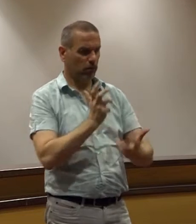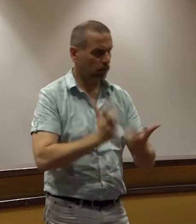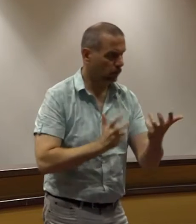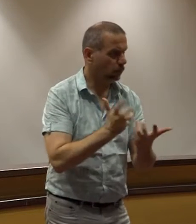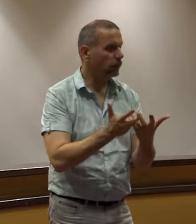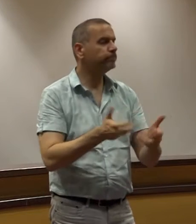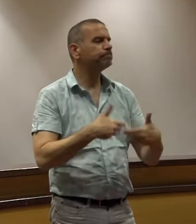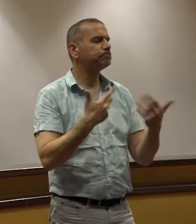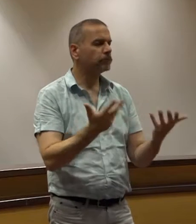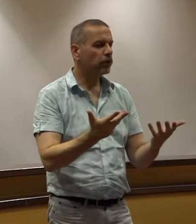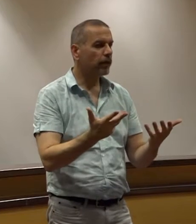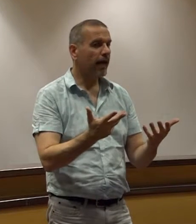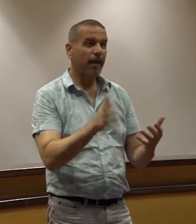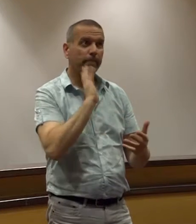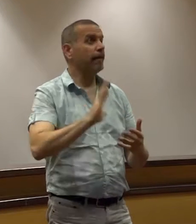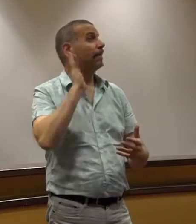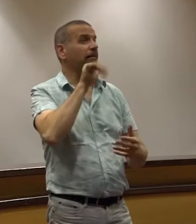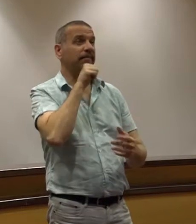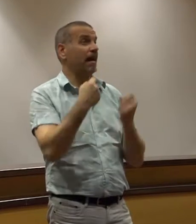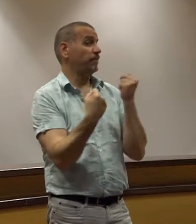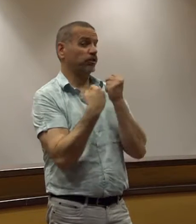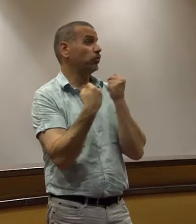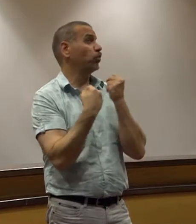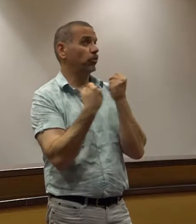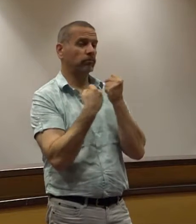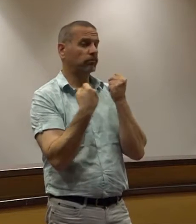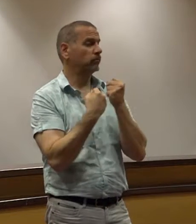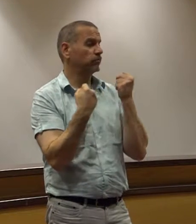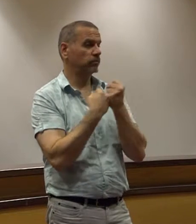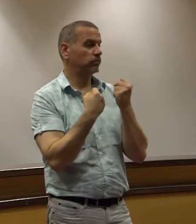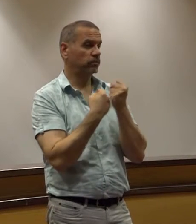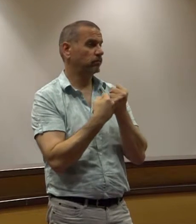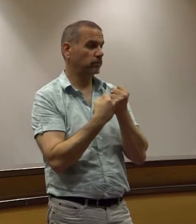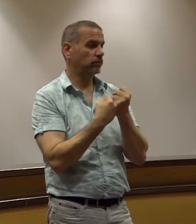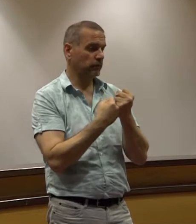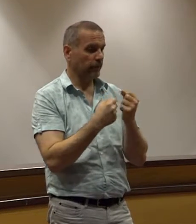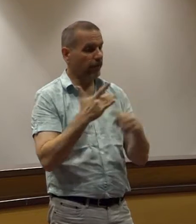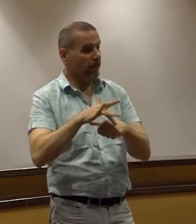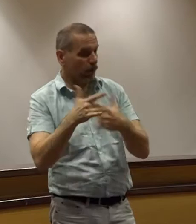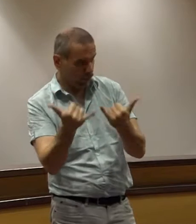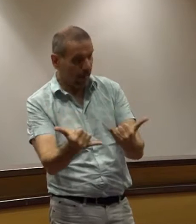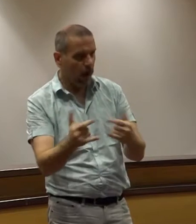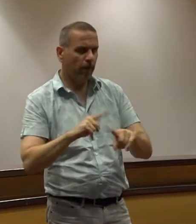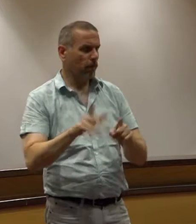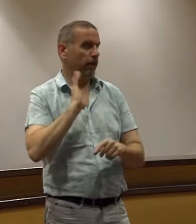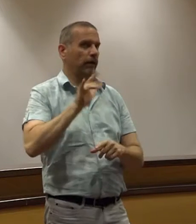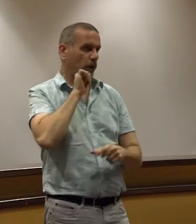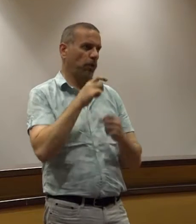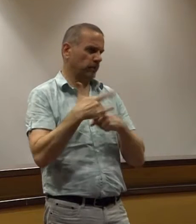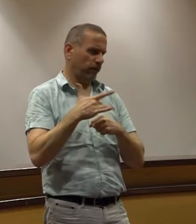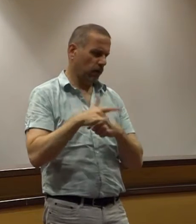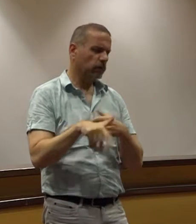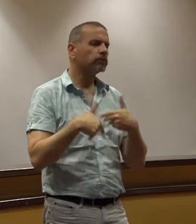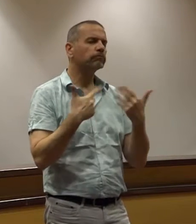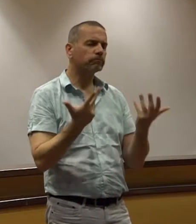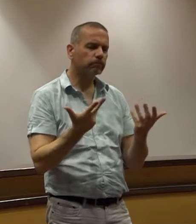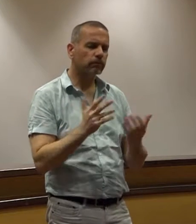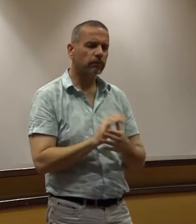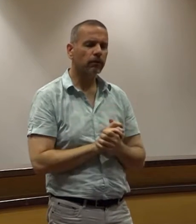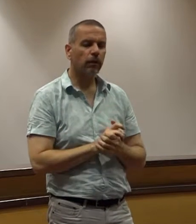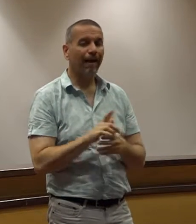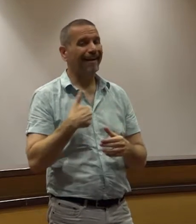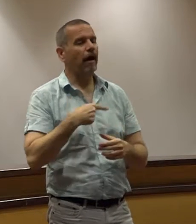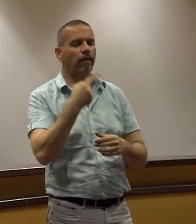we didn't have the supports that are instead available now. And I think that